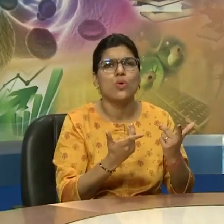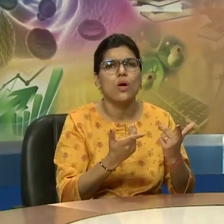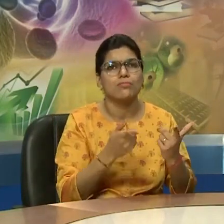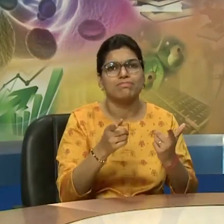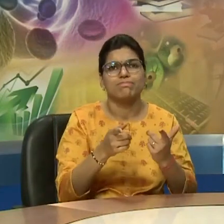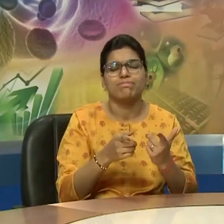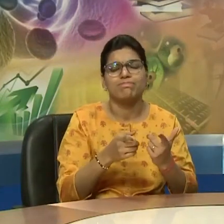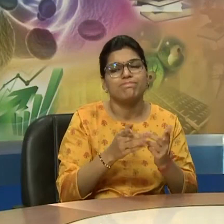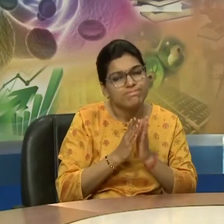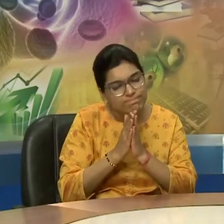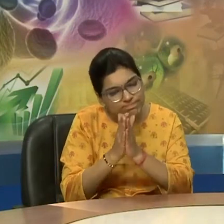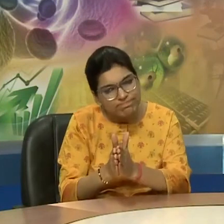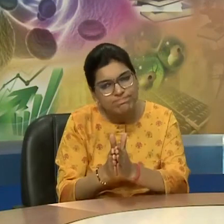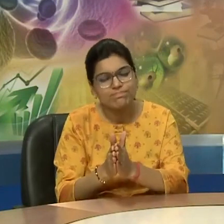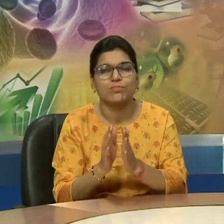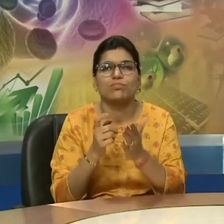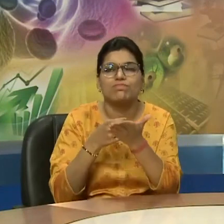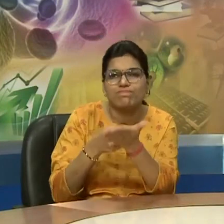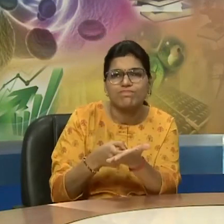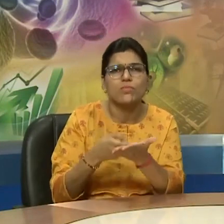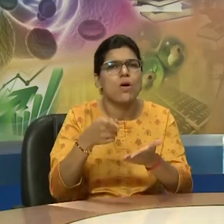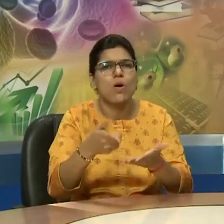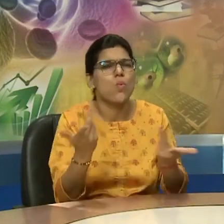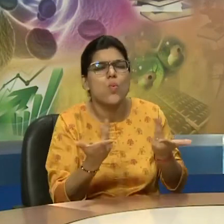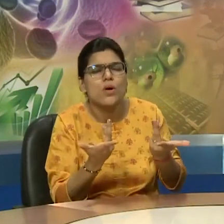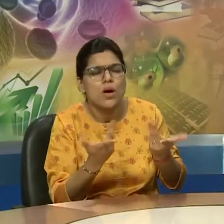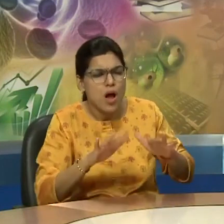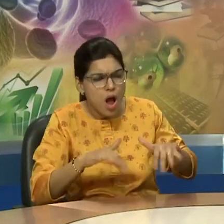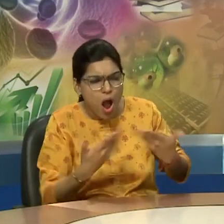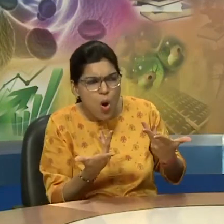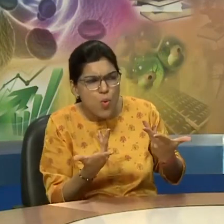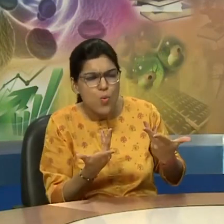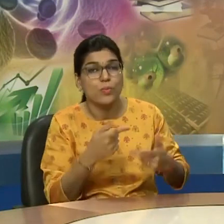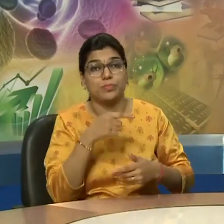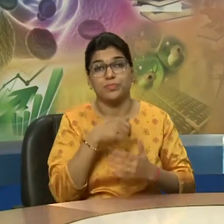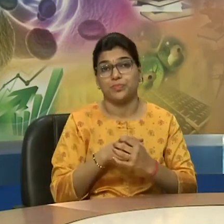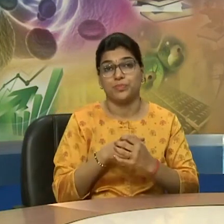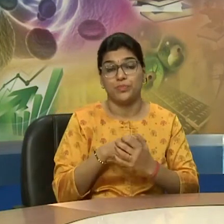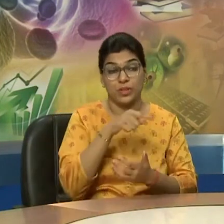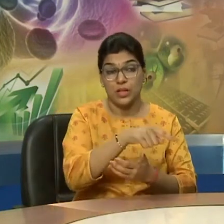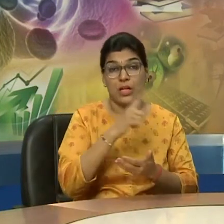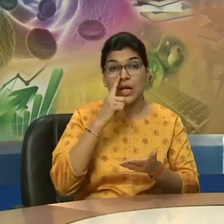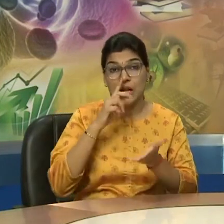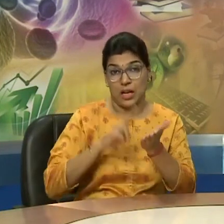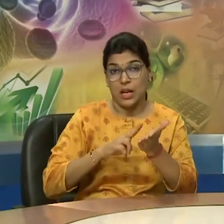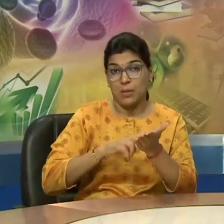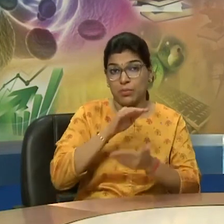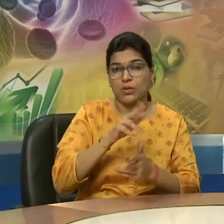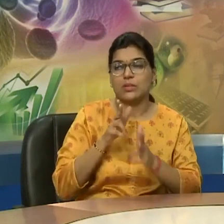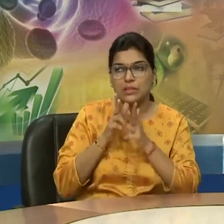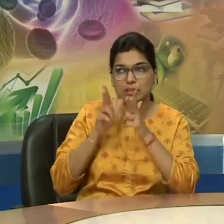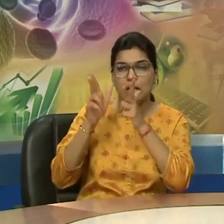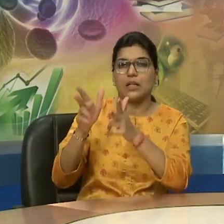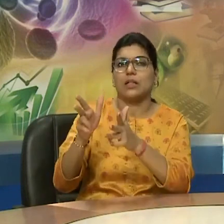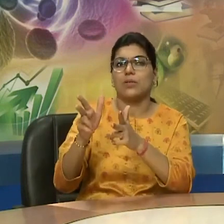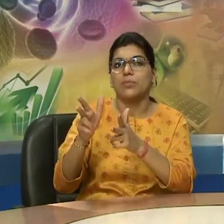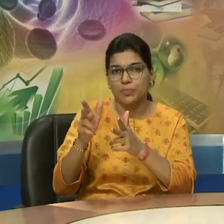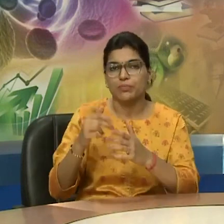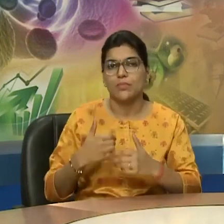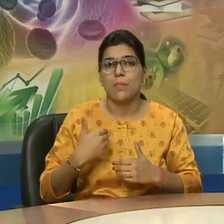Vembu. It was a terrible accident. Grandma. Nima,